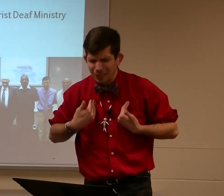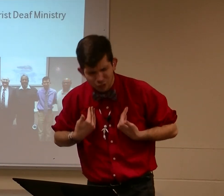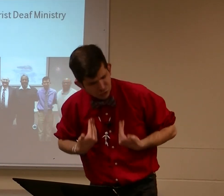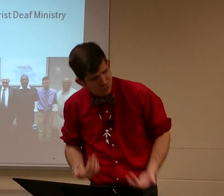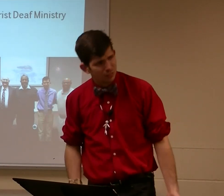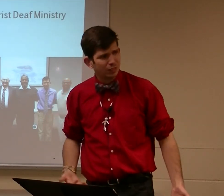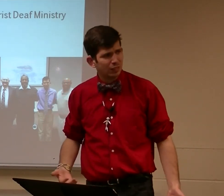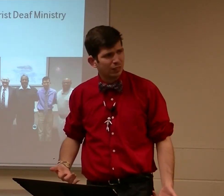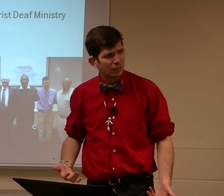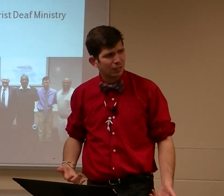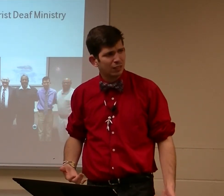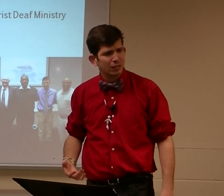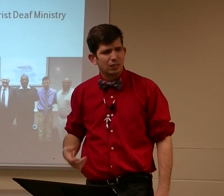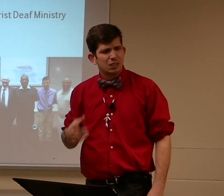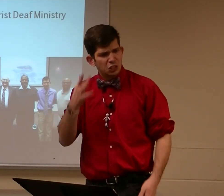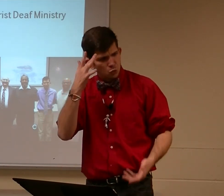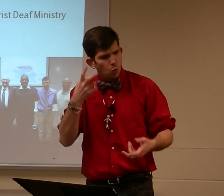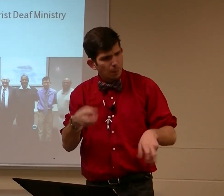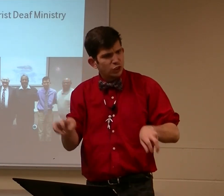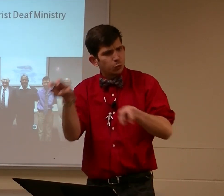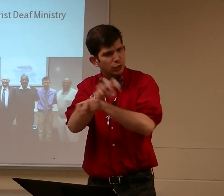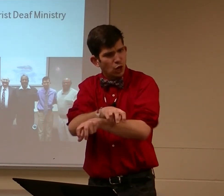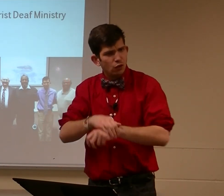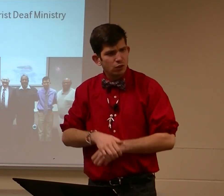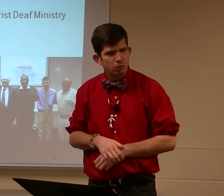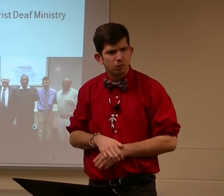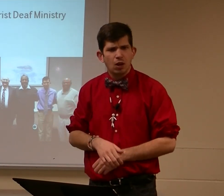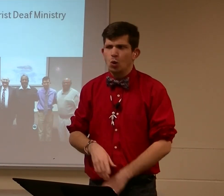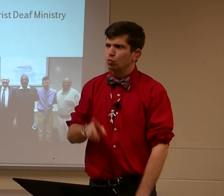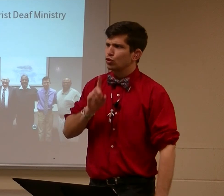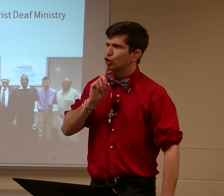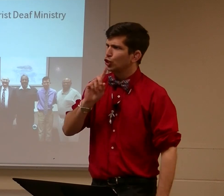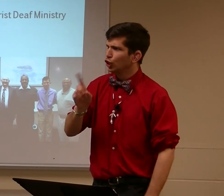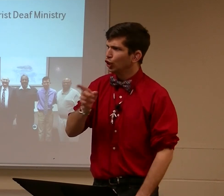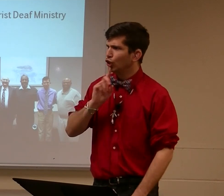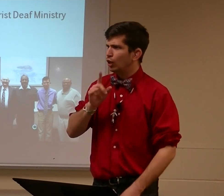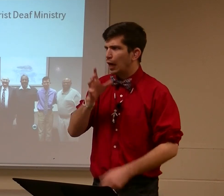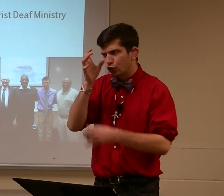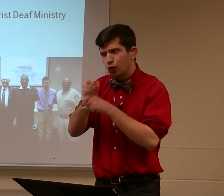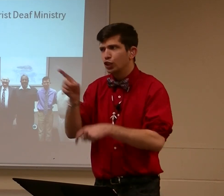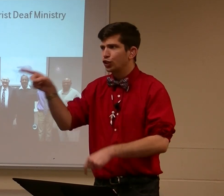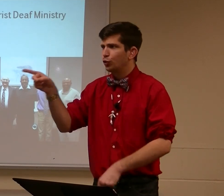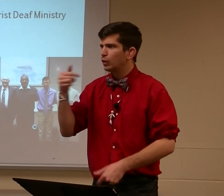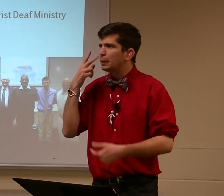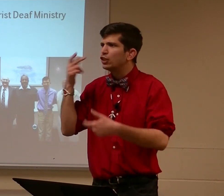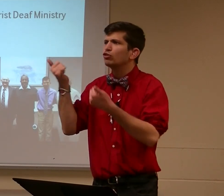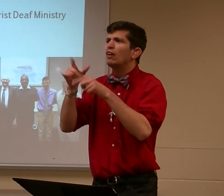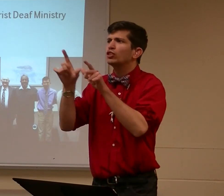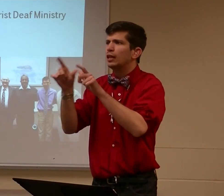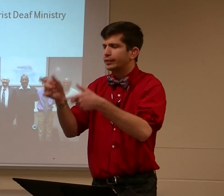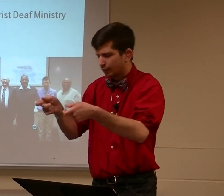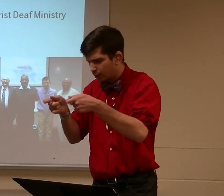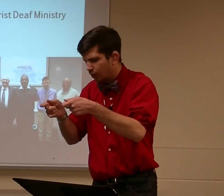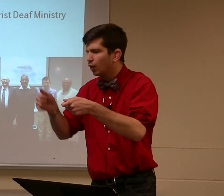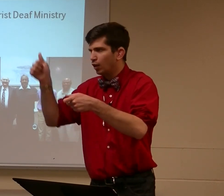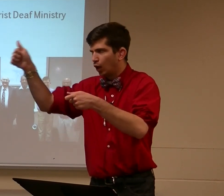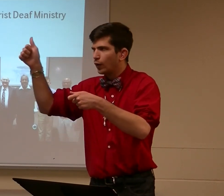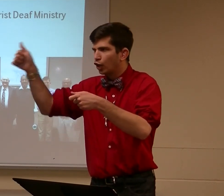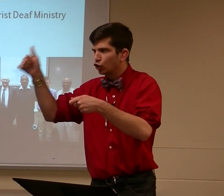tired. Did you want me to switch over?" "Sure, I trust you. Let me see your driver's license." "Okay, you're